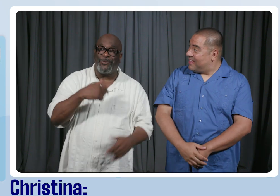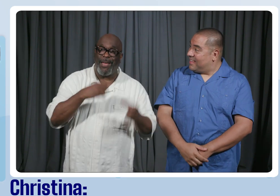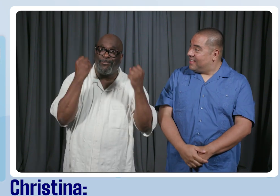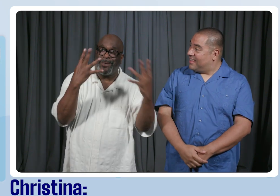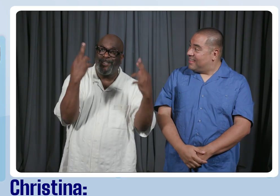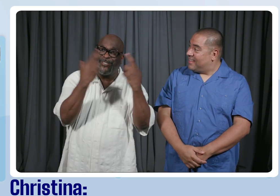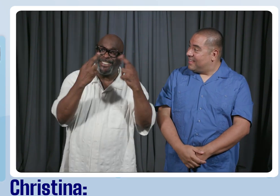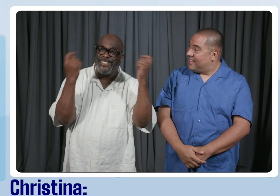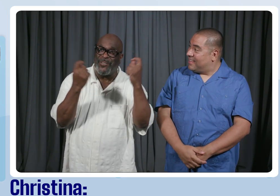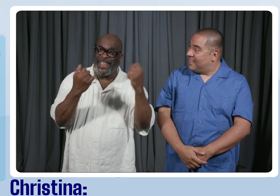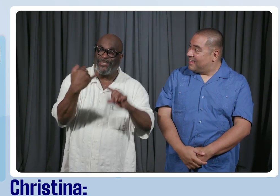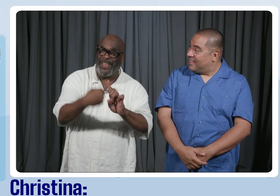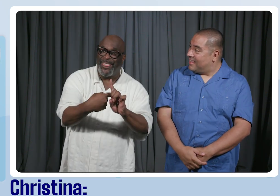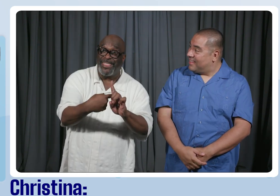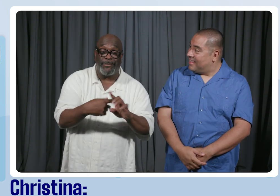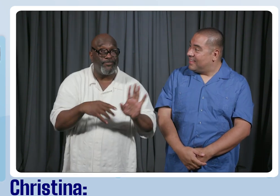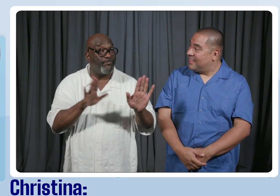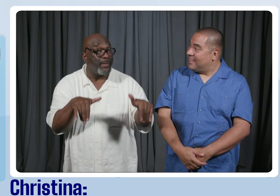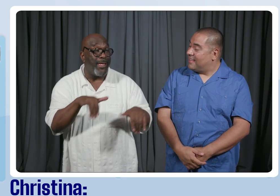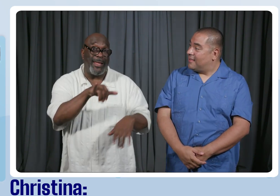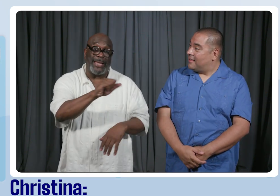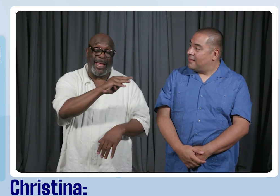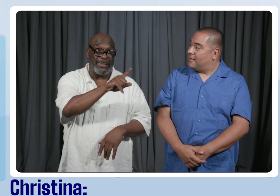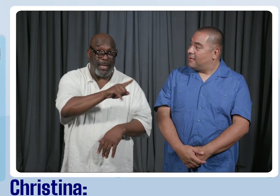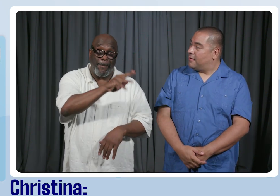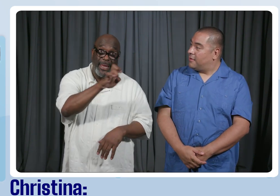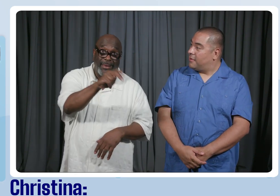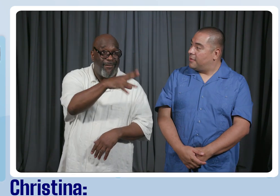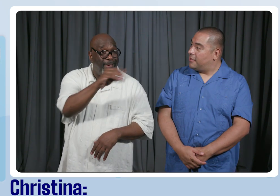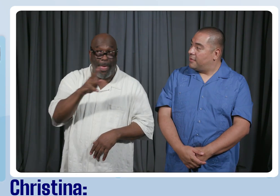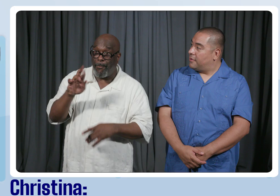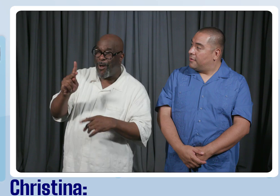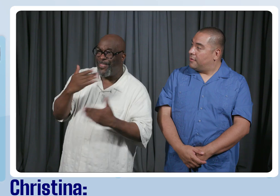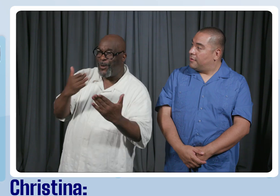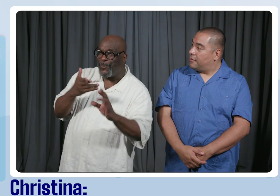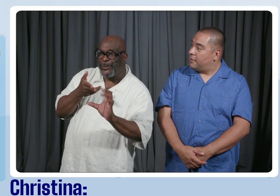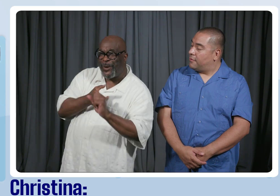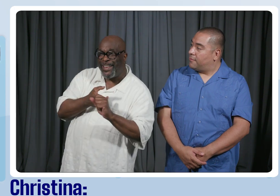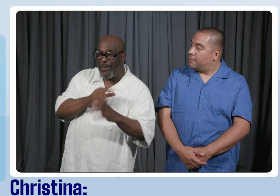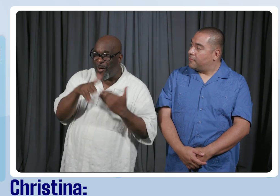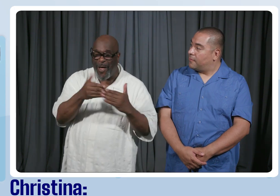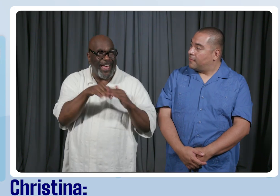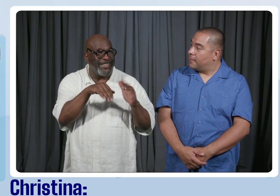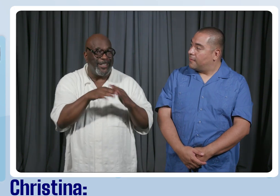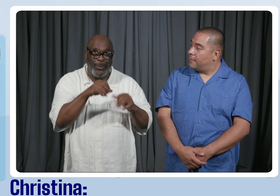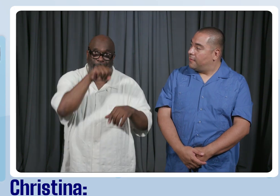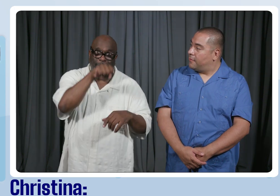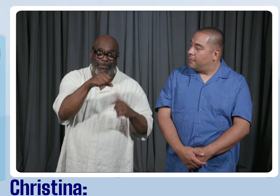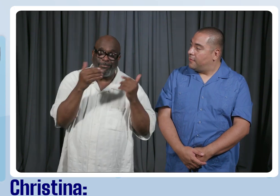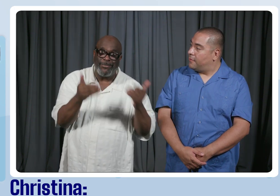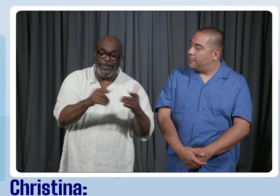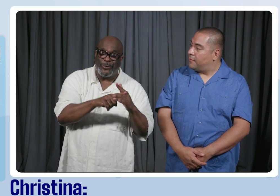month. Well, Yazmeen and Mark, thank you for joining us today at All Access. I'd love to get started and have you